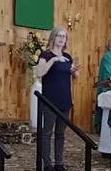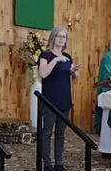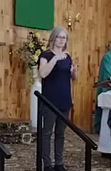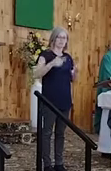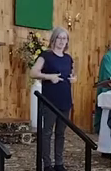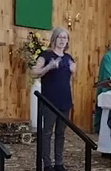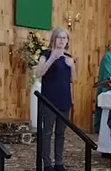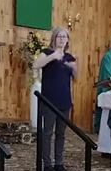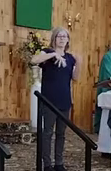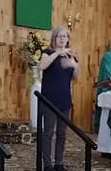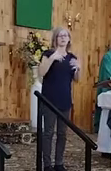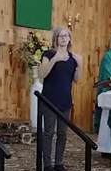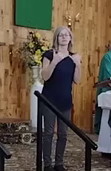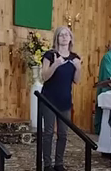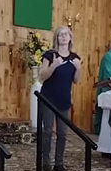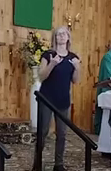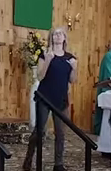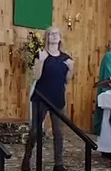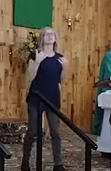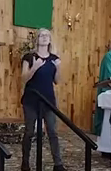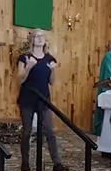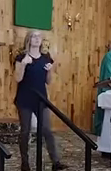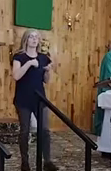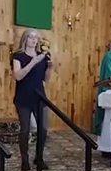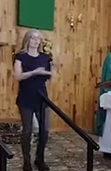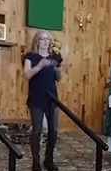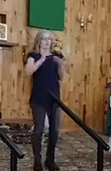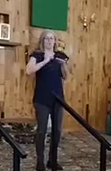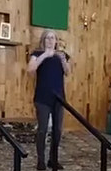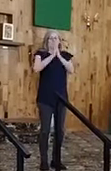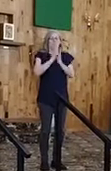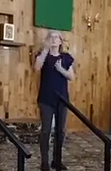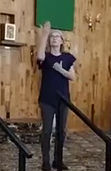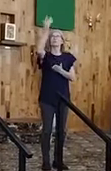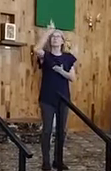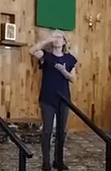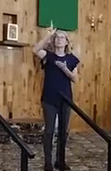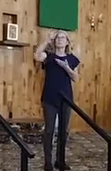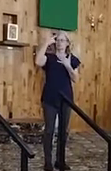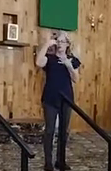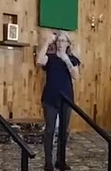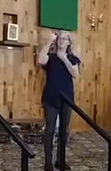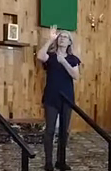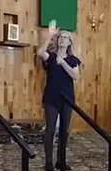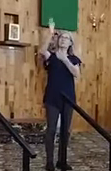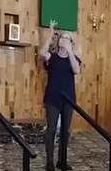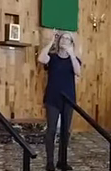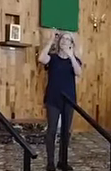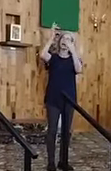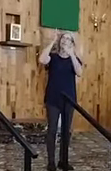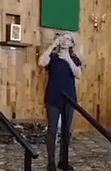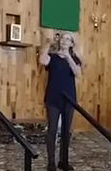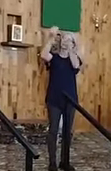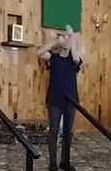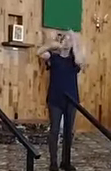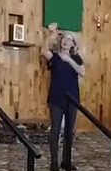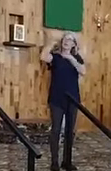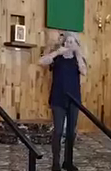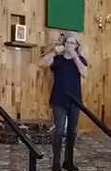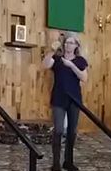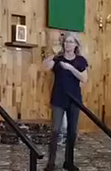us. And now we bring our prayers and petitions to the Lord, confident in his compassion and